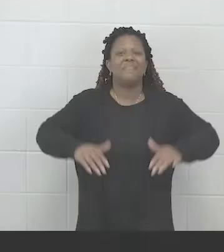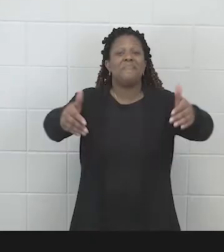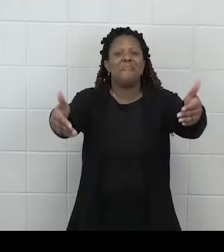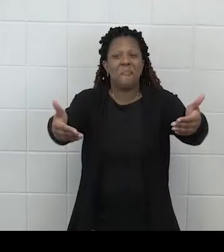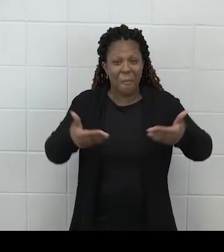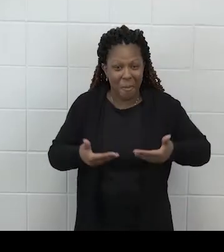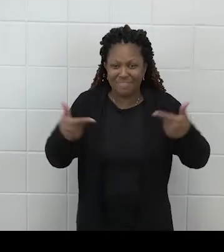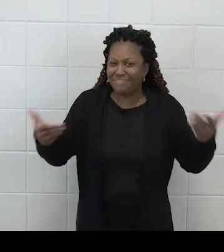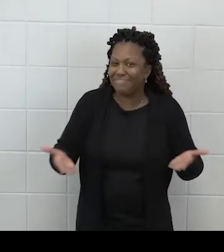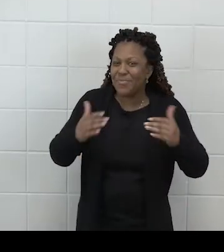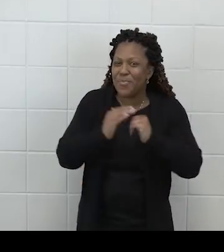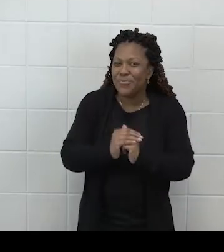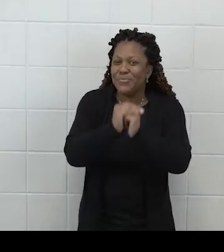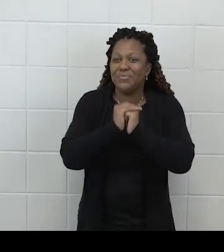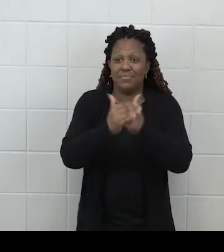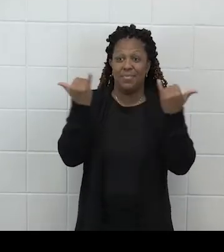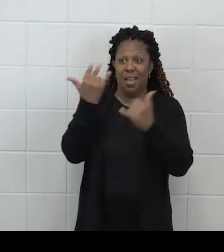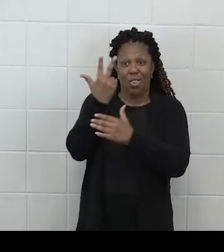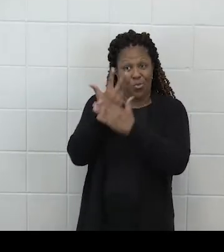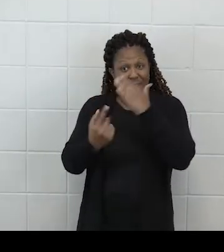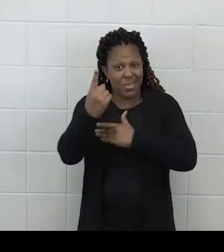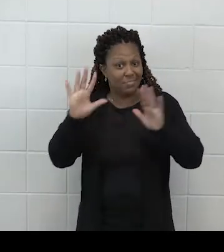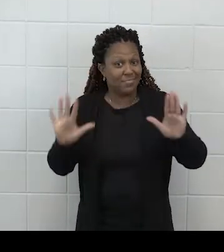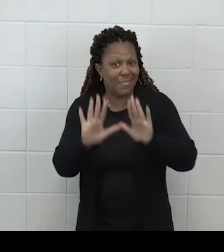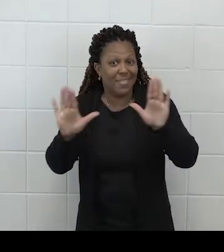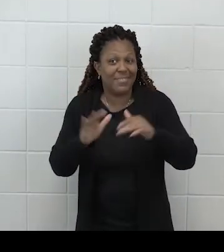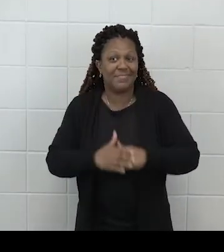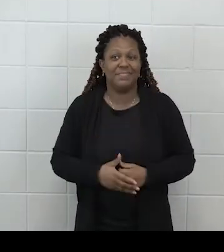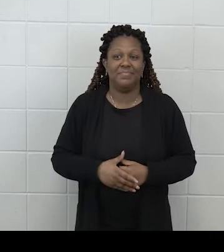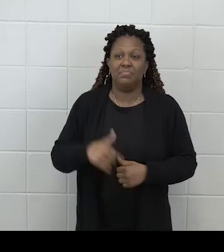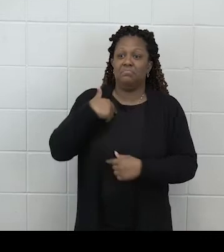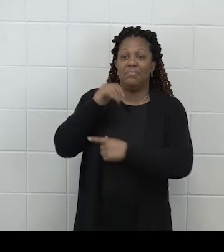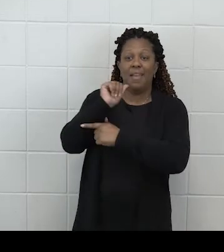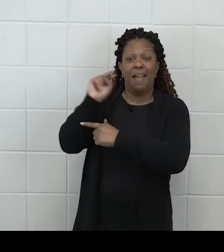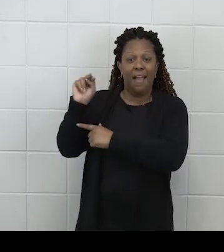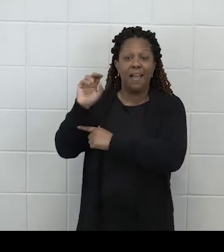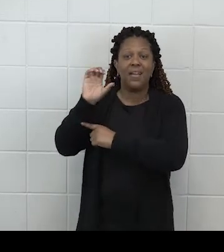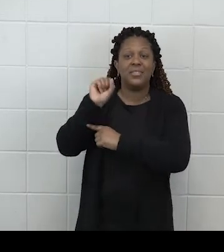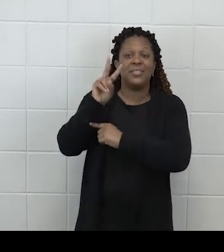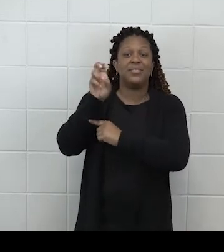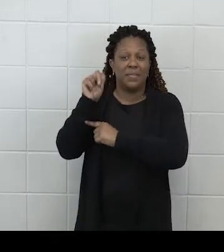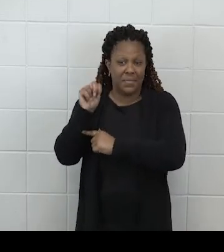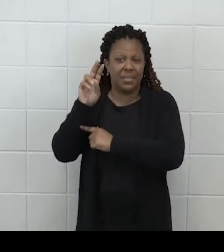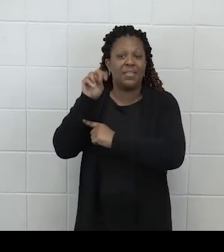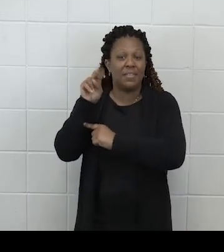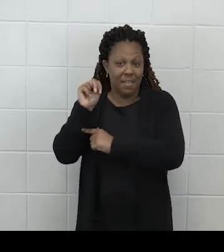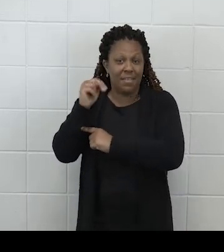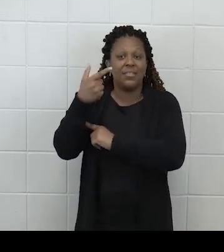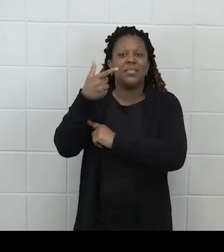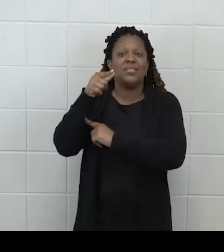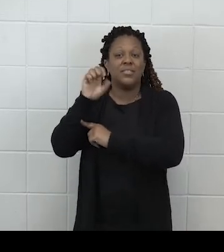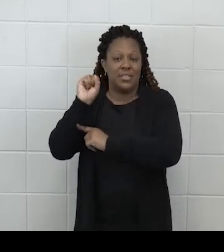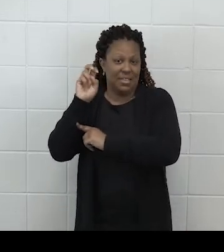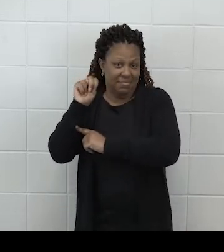Welcome to worship on this Trinity Sunday. I'm Ann Svenningsen, and I serve as Bishop of the Minneapolis Area Synod of